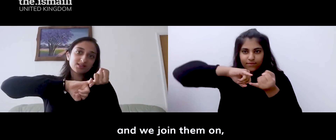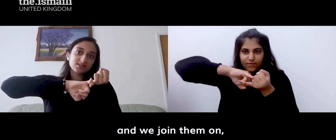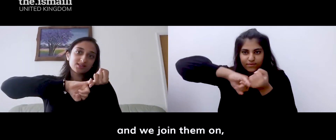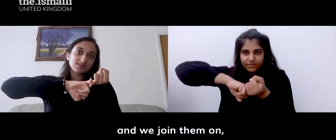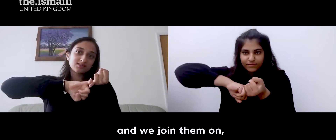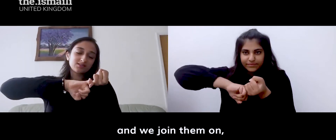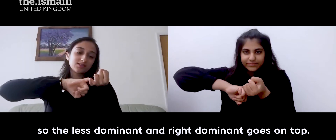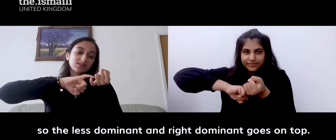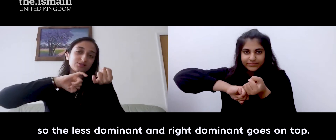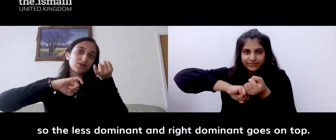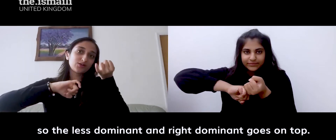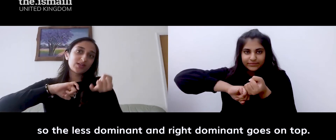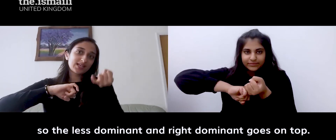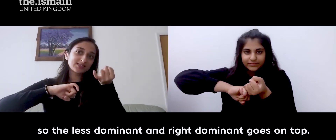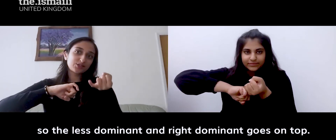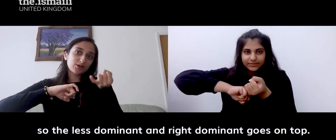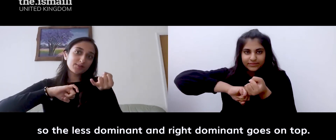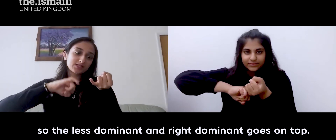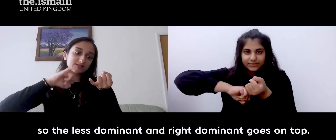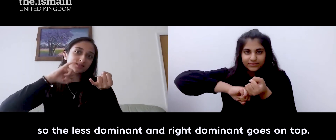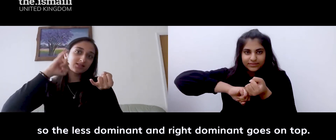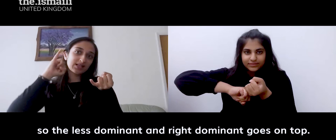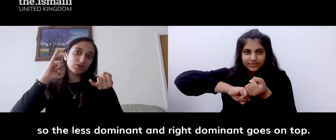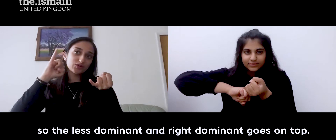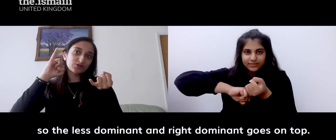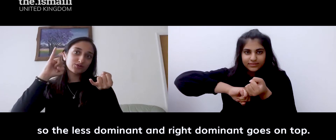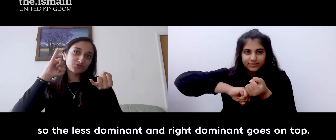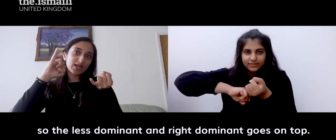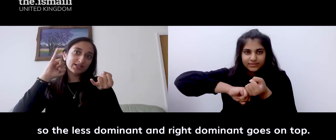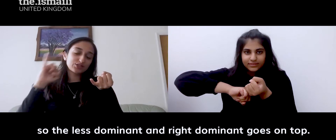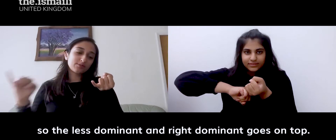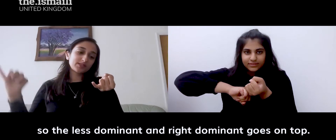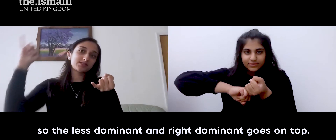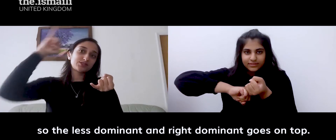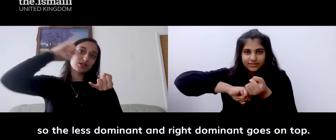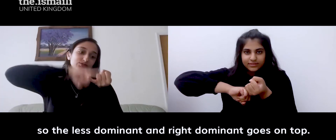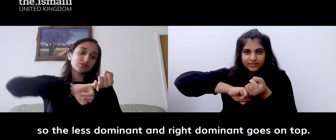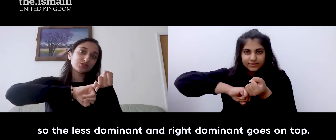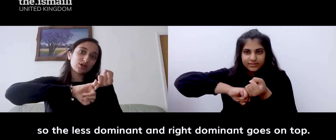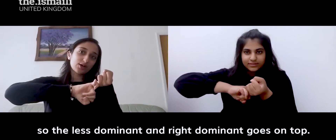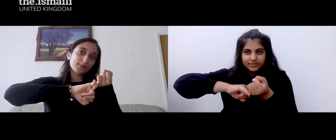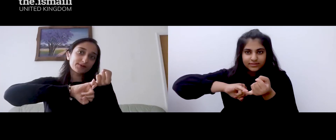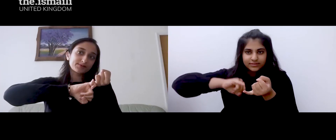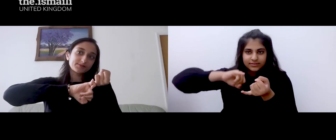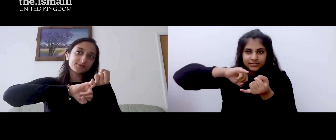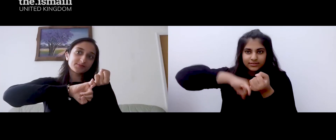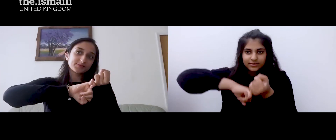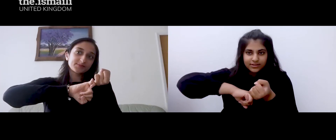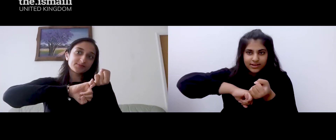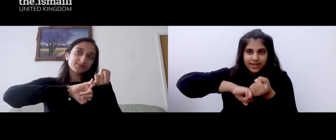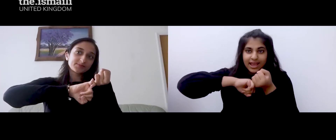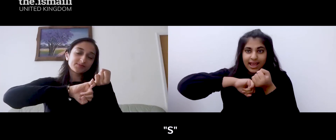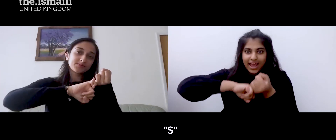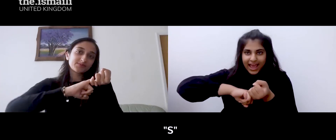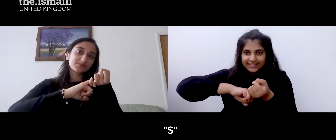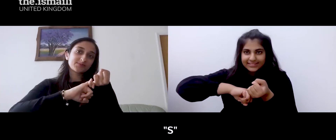on. Then the left terminal and the right terminal goes on top.